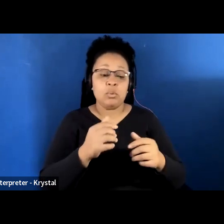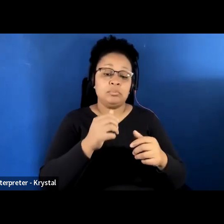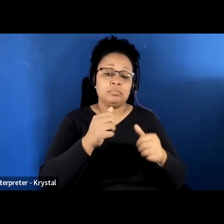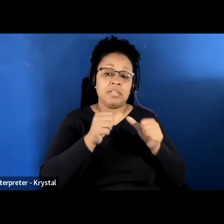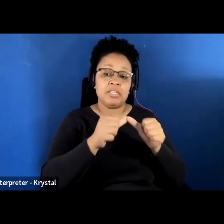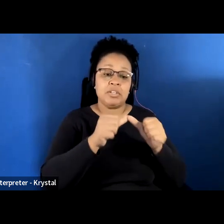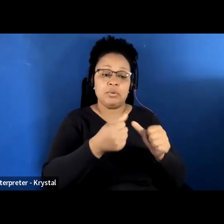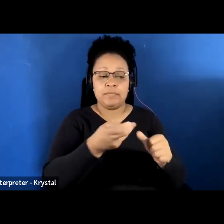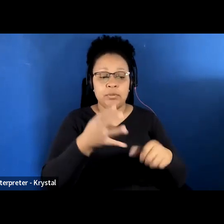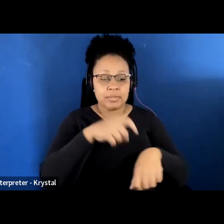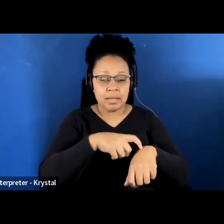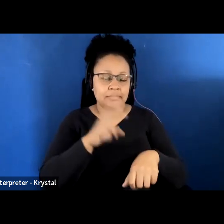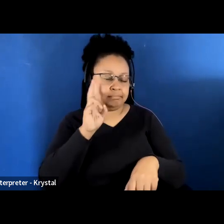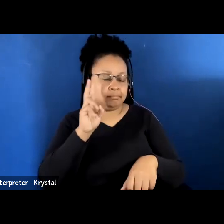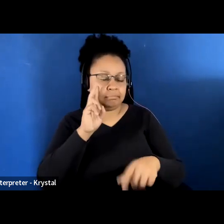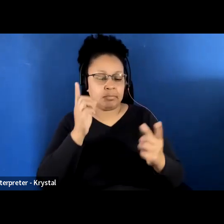and see what happens.